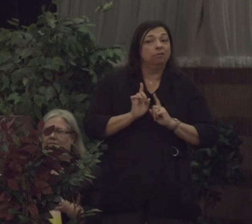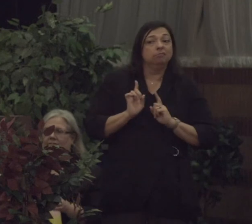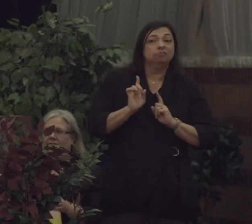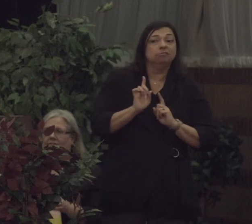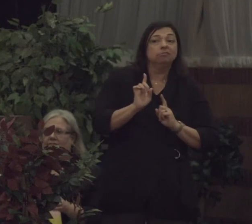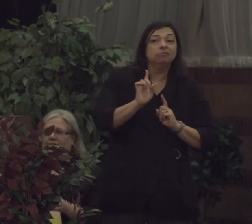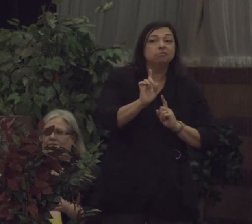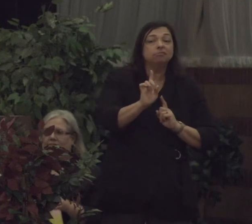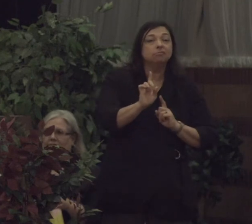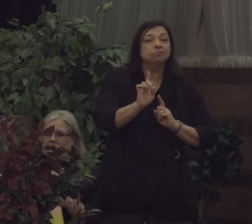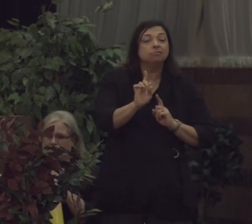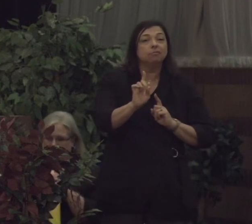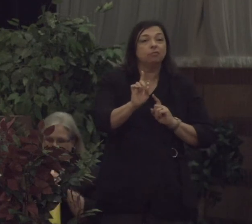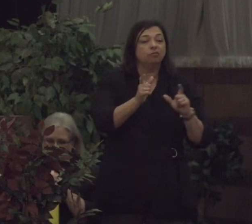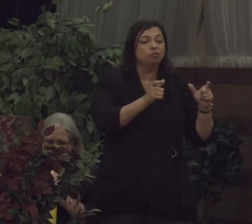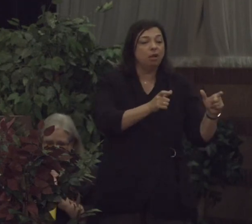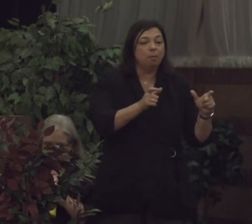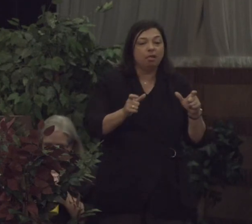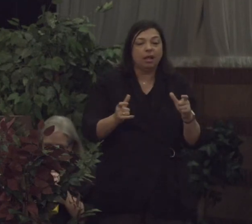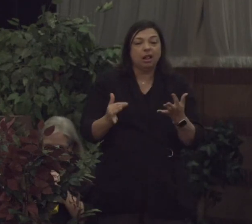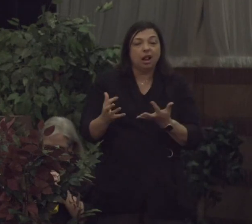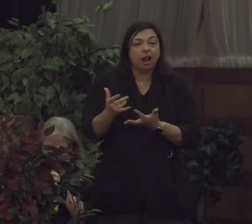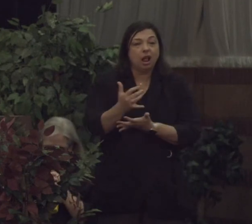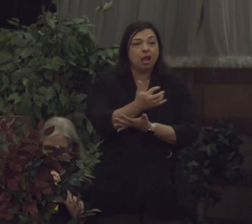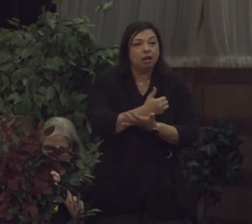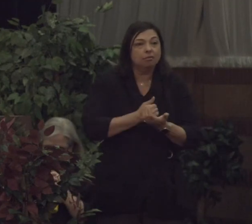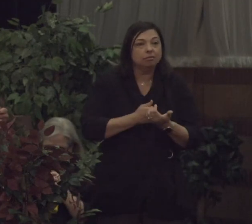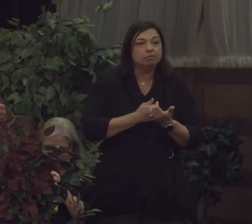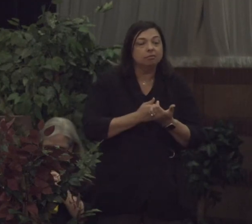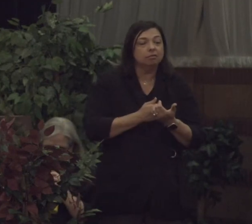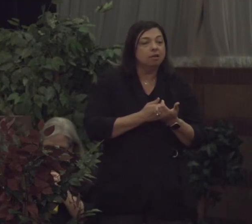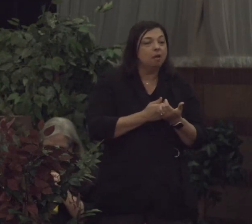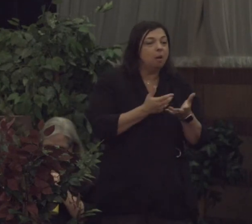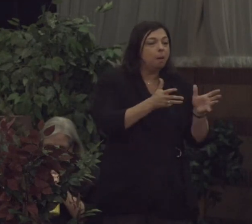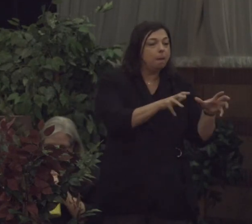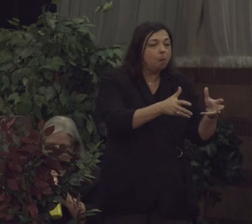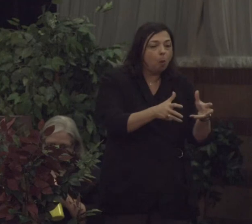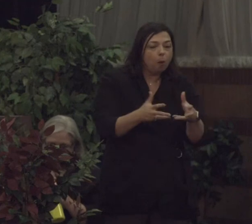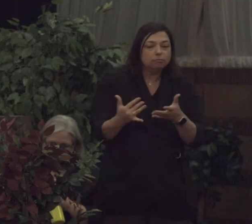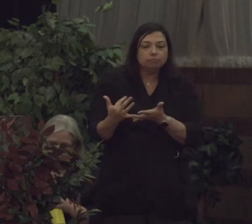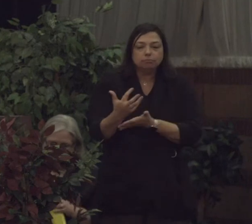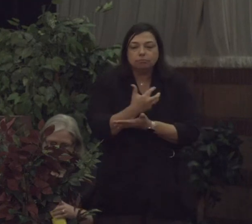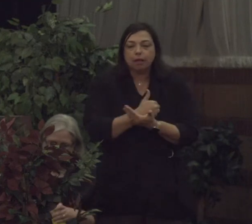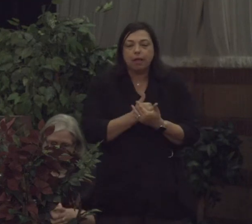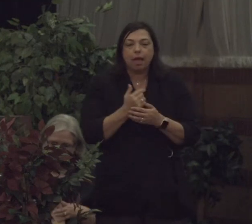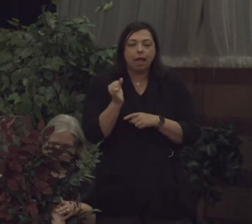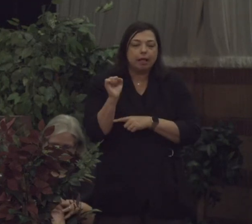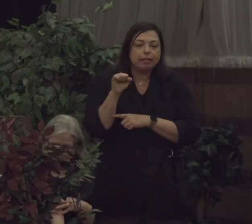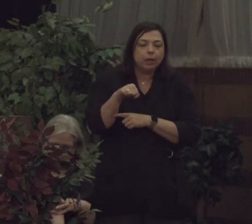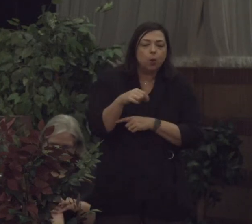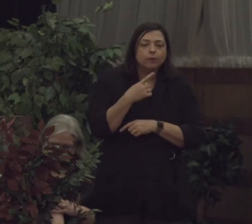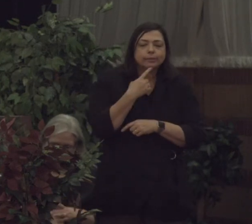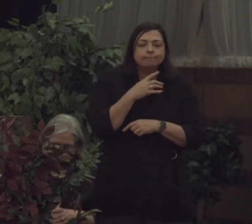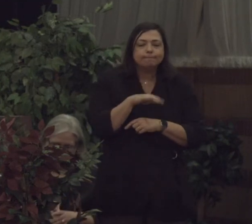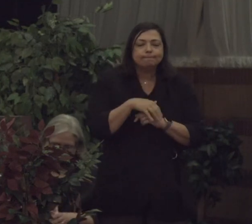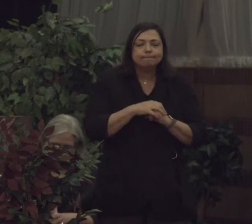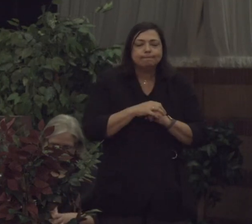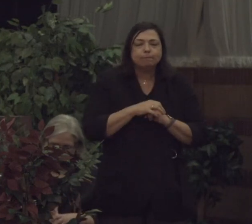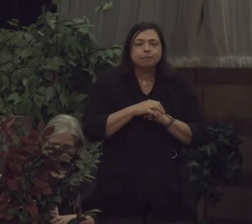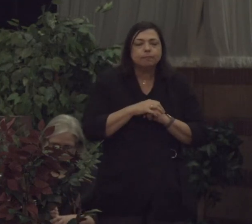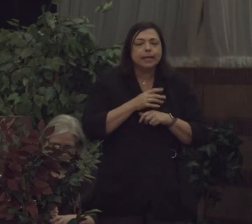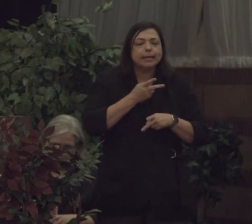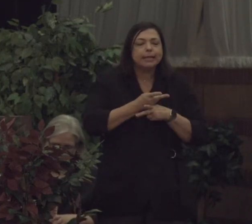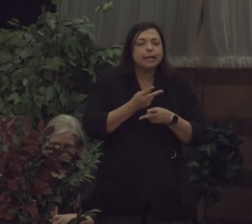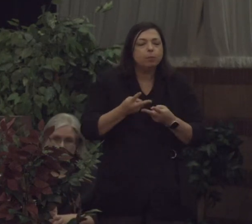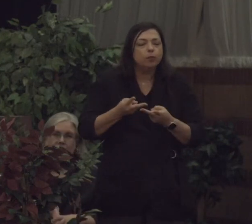come there and pull in those plates and pull in the bowl and lean over and say, keep